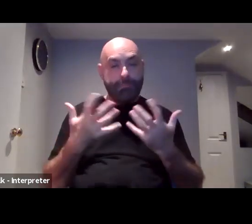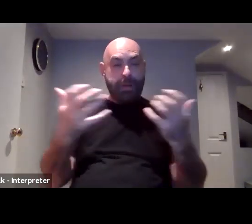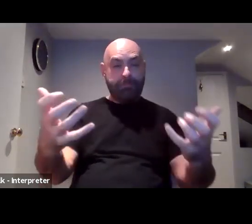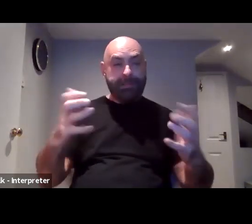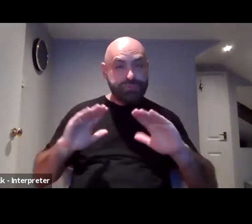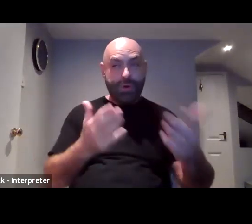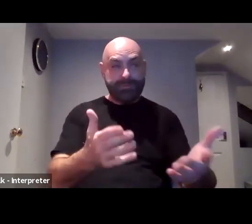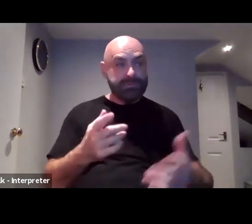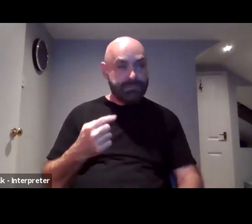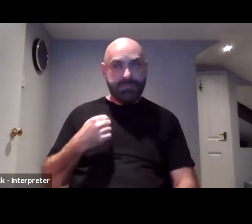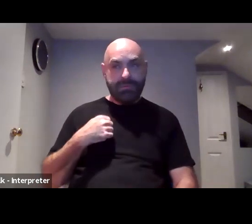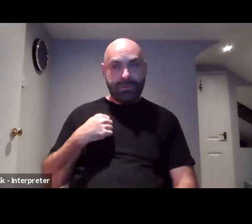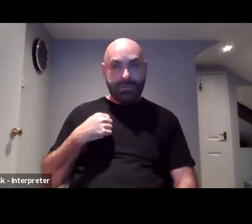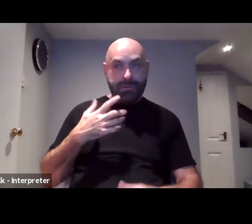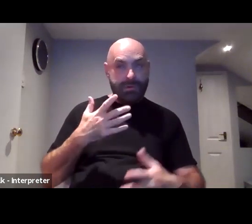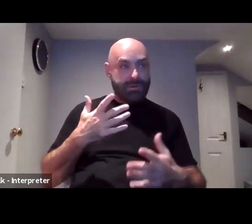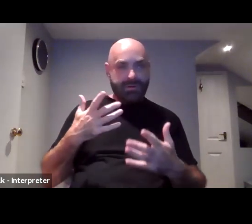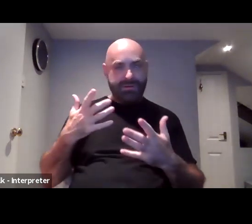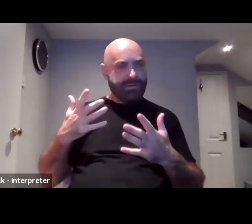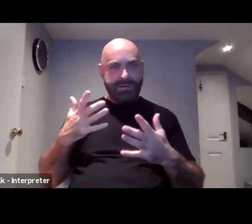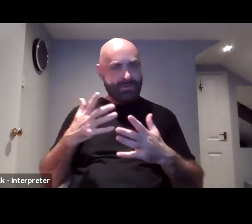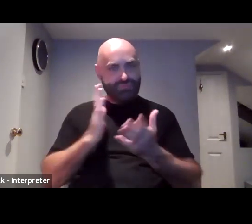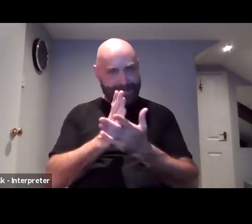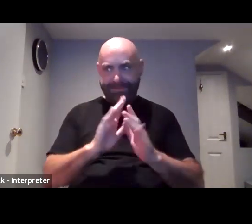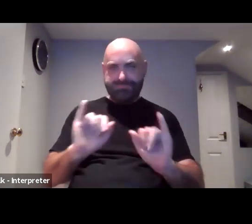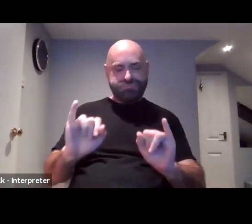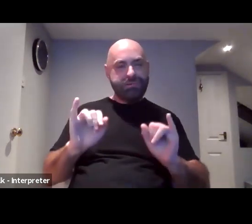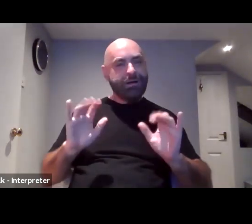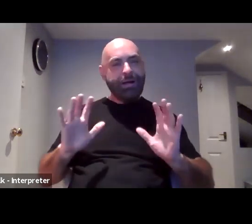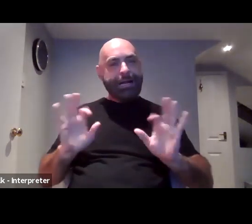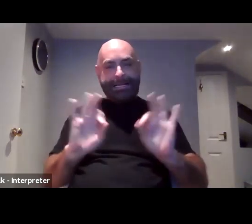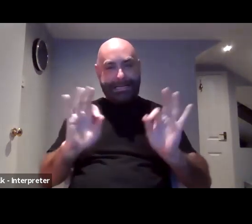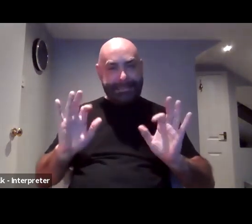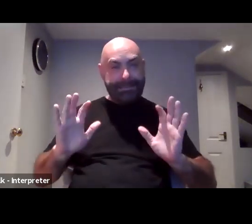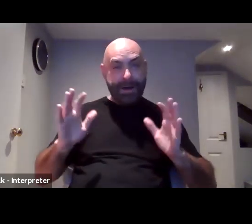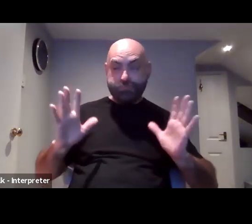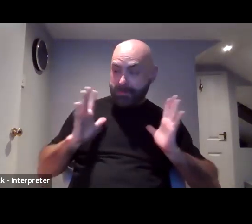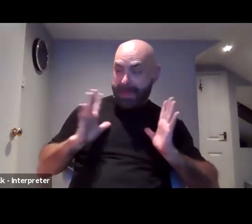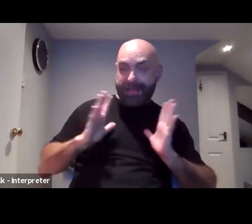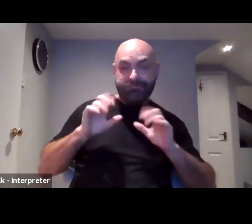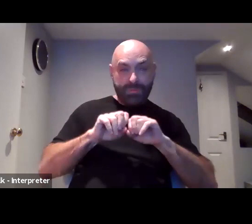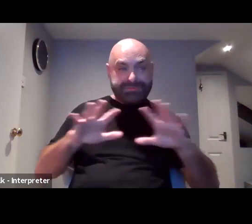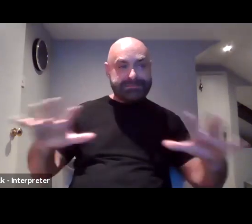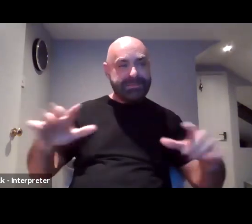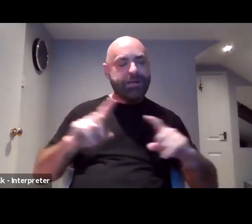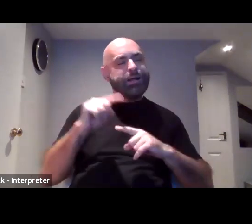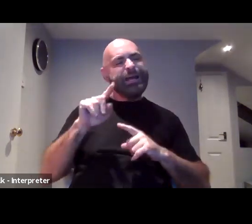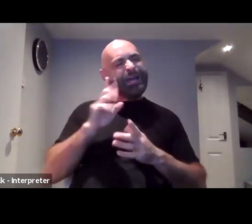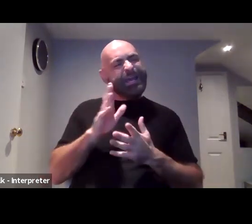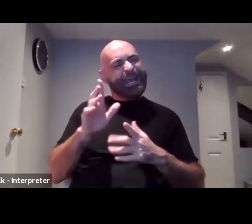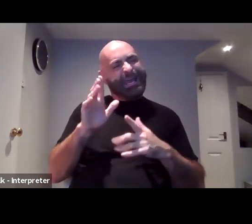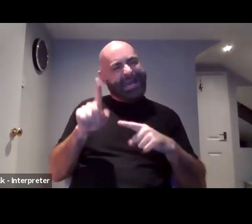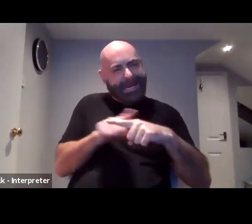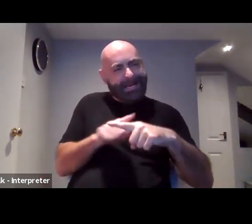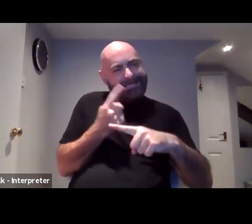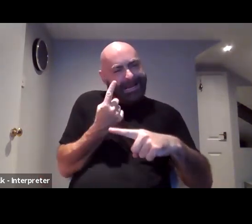We are ill prepared for anything, let alone a pandemic. And England was unhealthy coming into